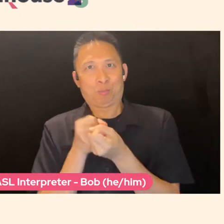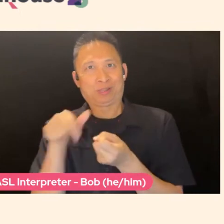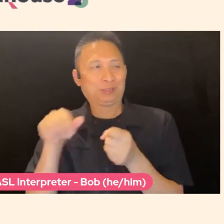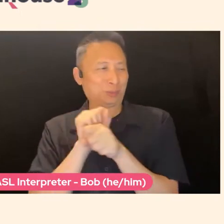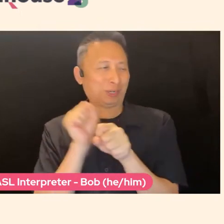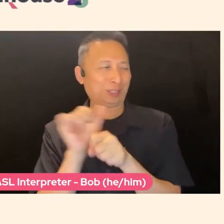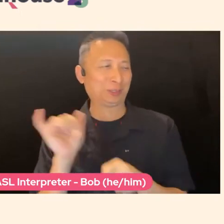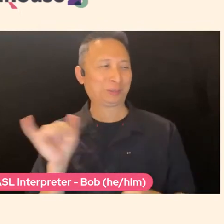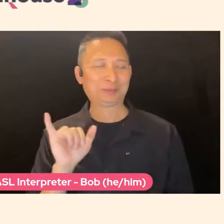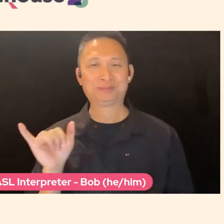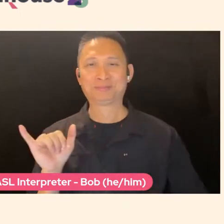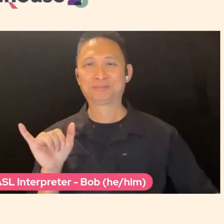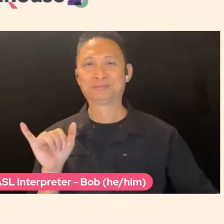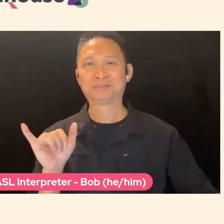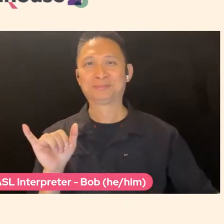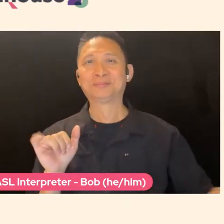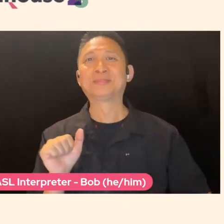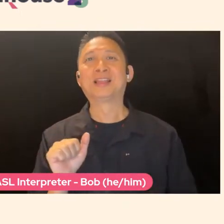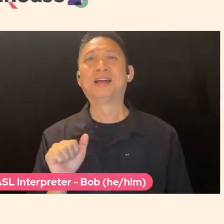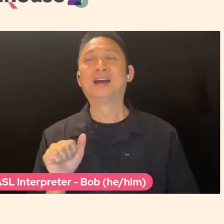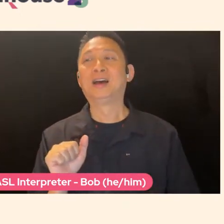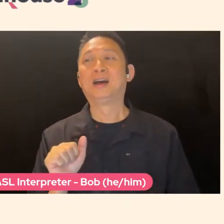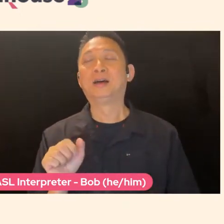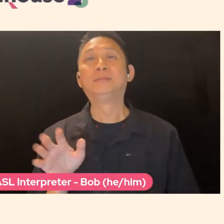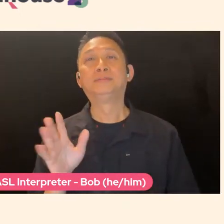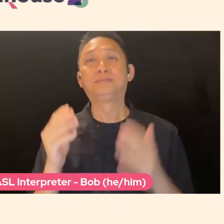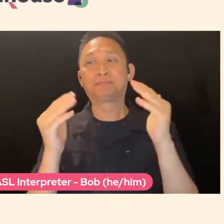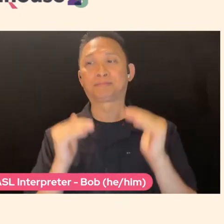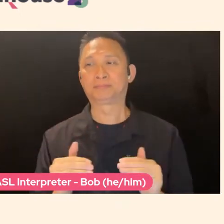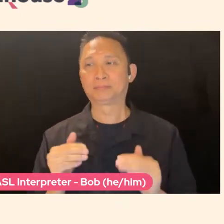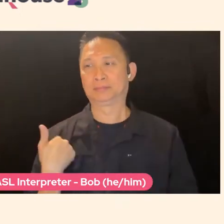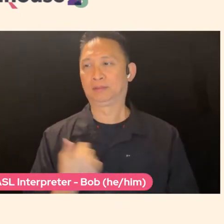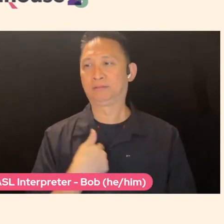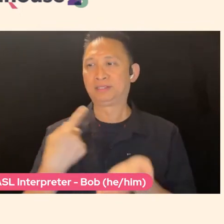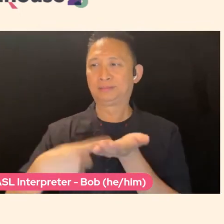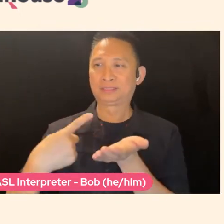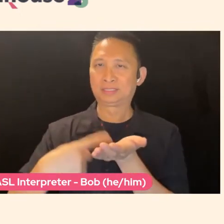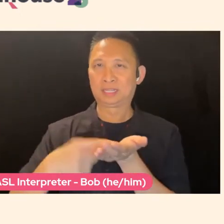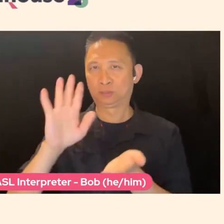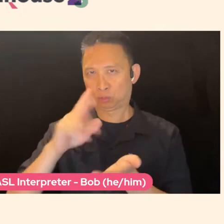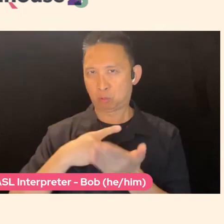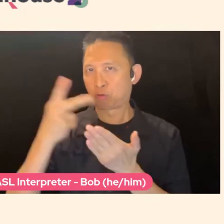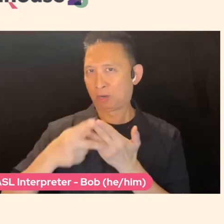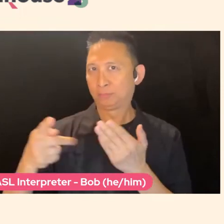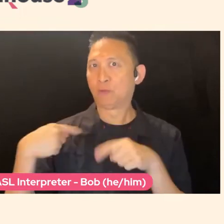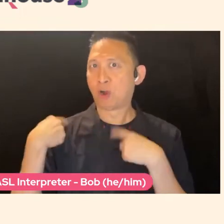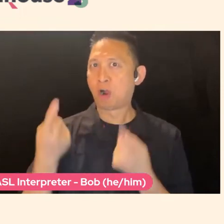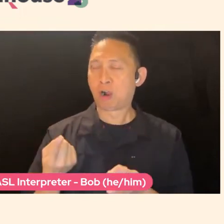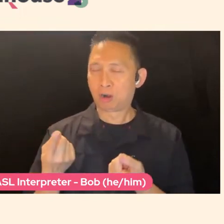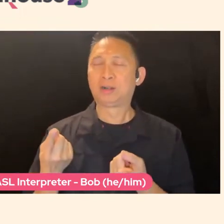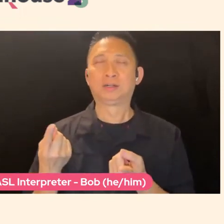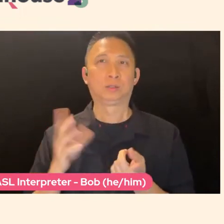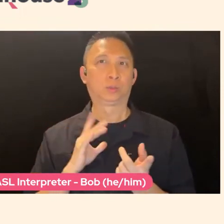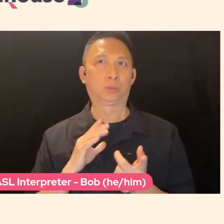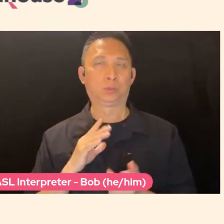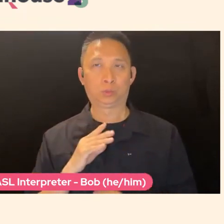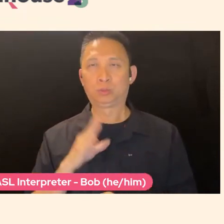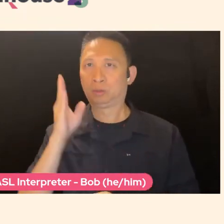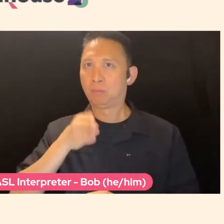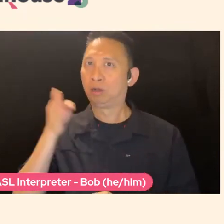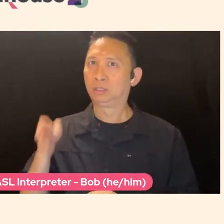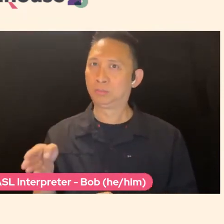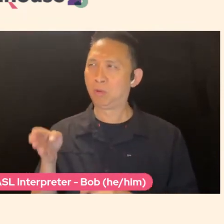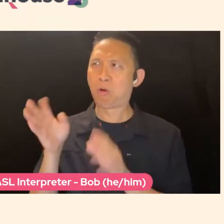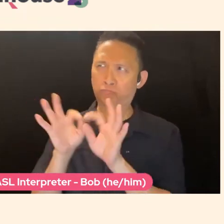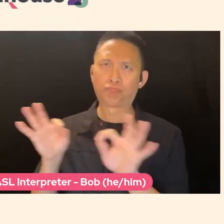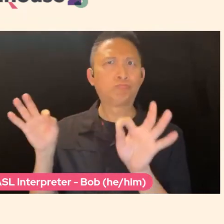We had talked a little bit more about the programs that you have, and it's very clear the crucial work that's happening in Baltimore. So,